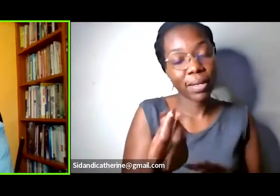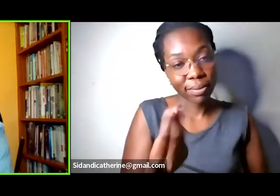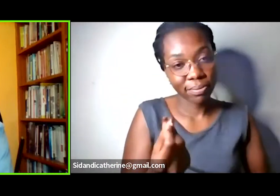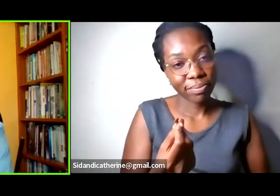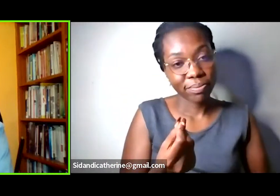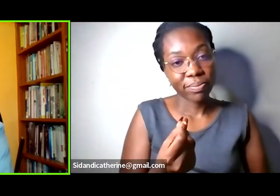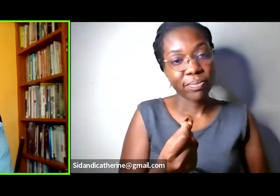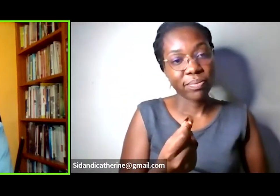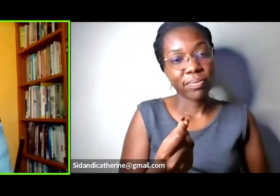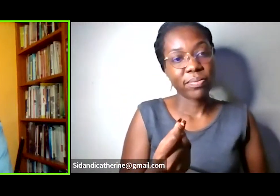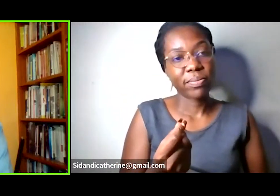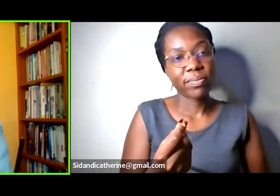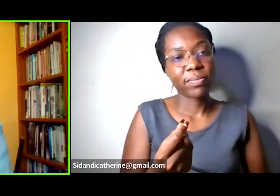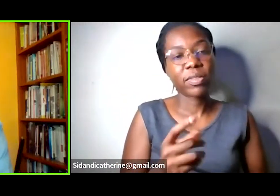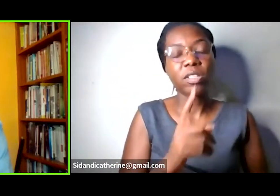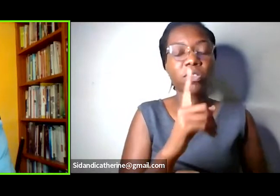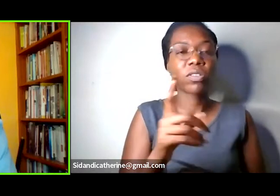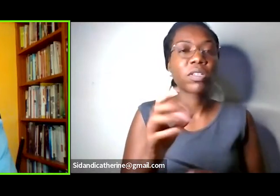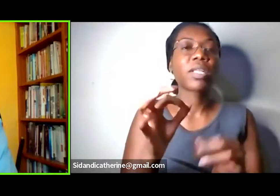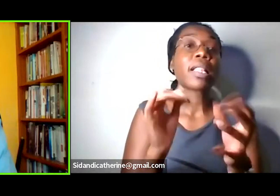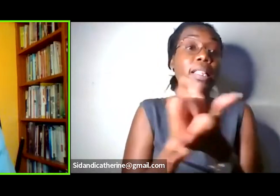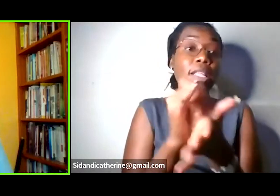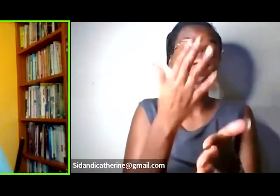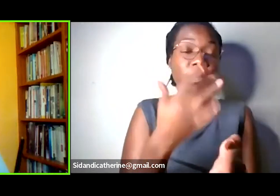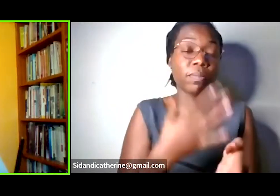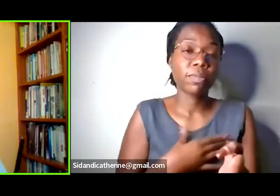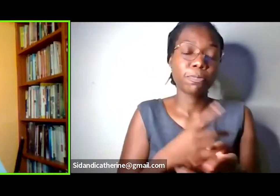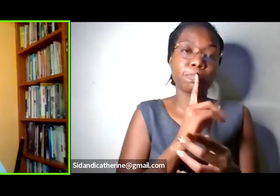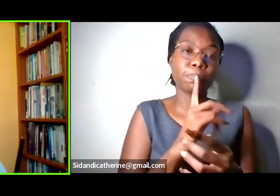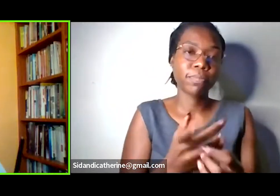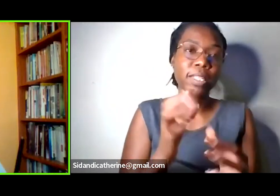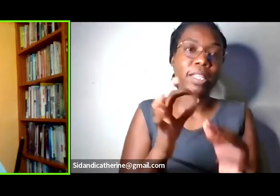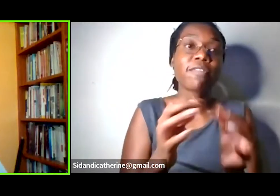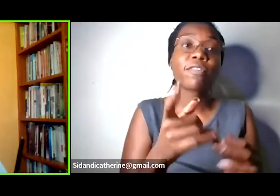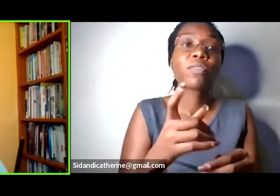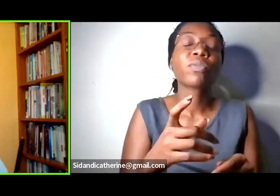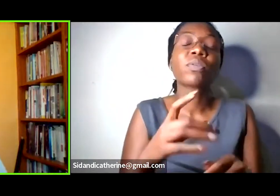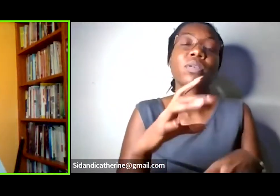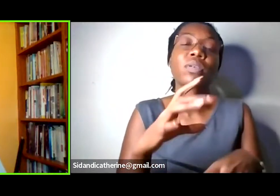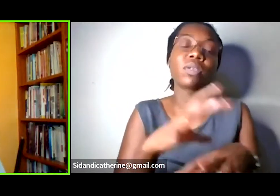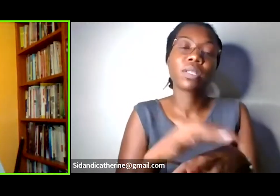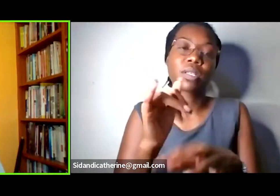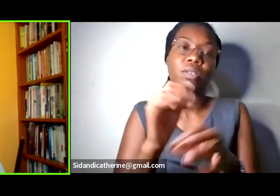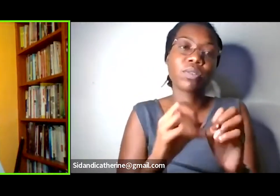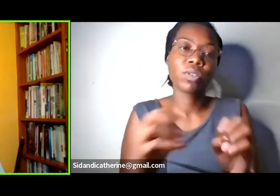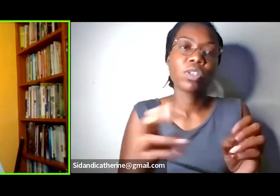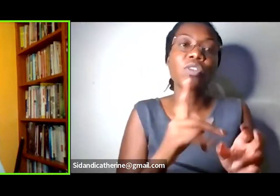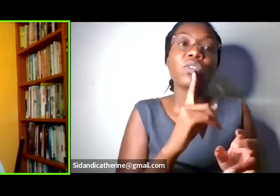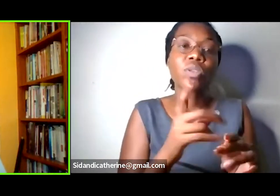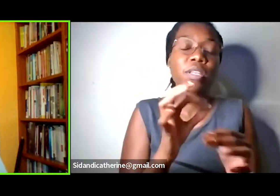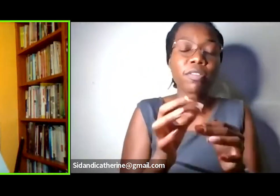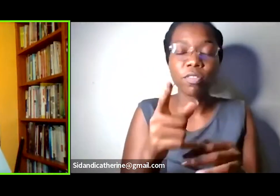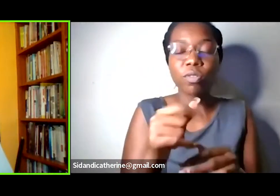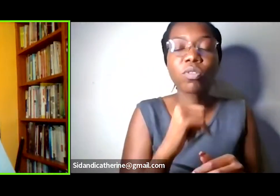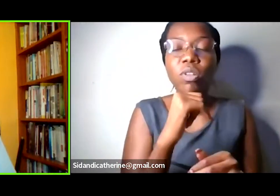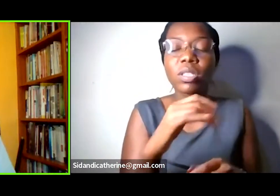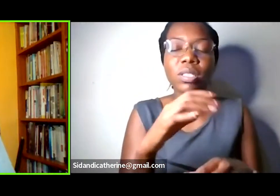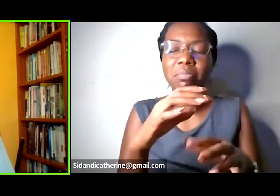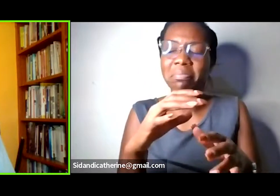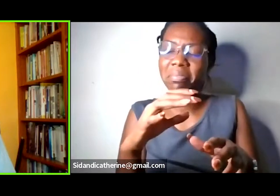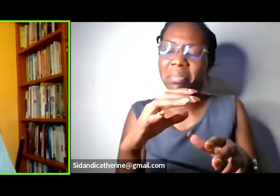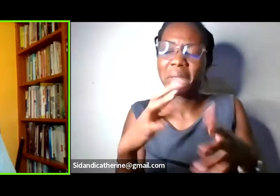for the specific scenario of the small enterprise, which is what I'm